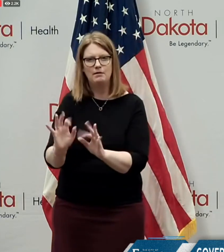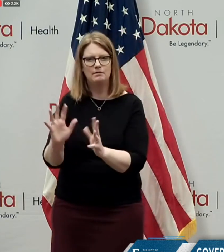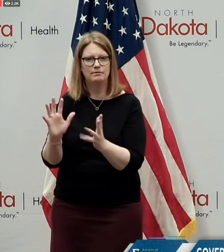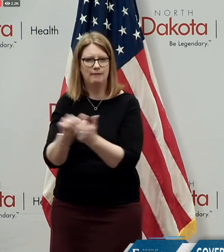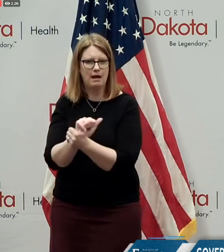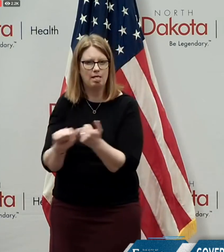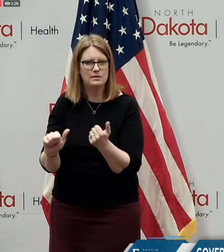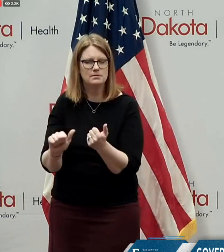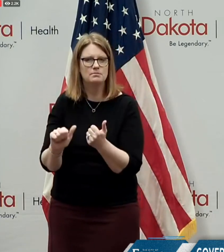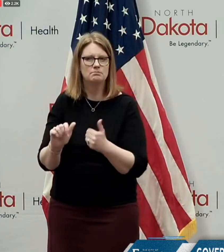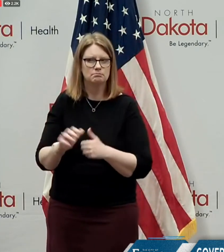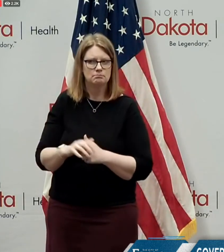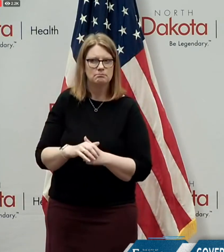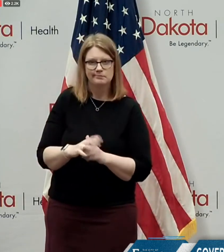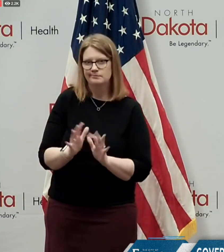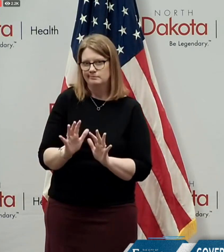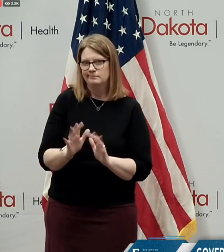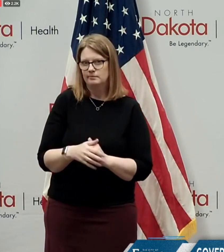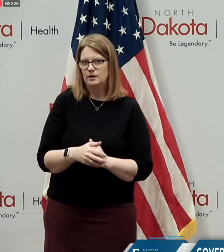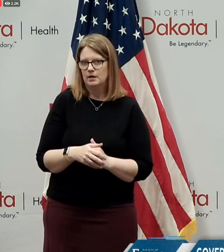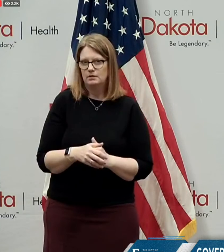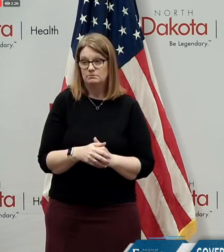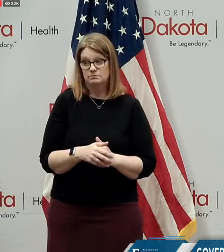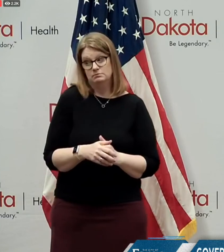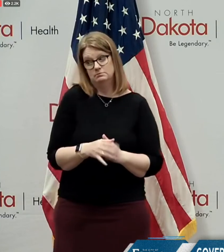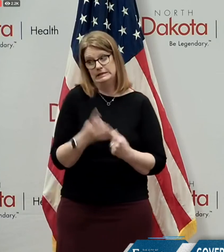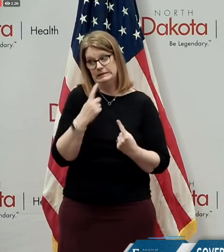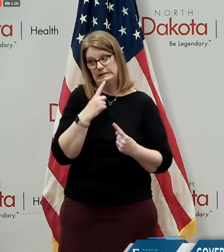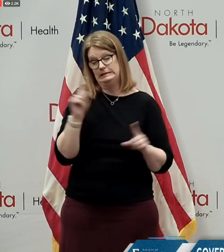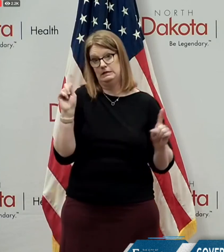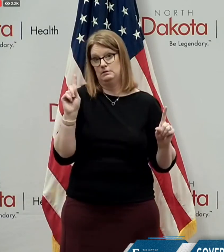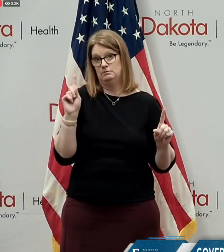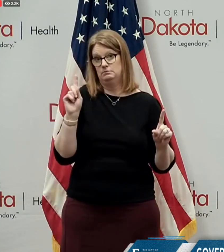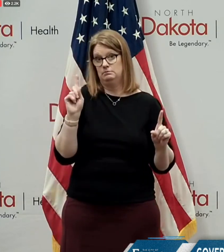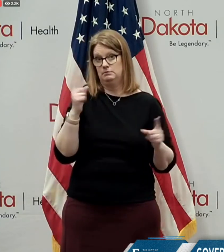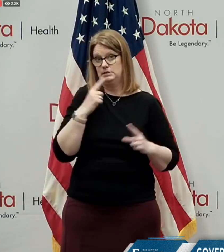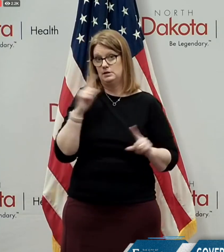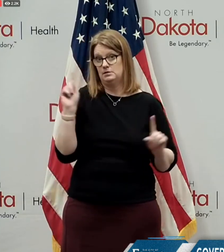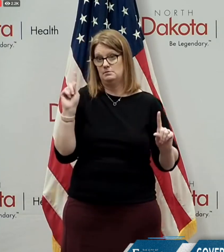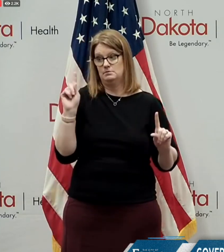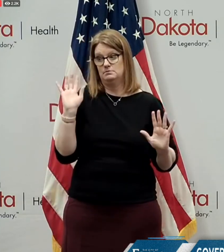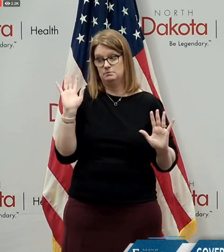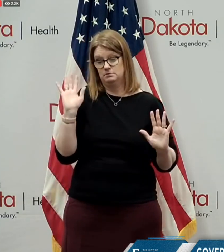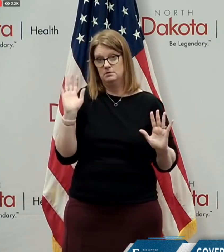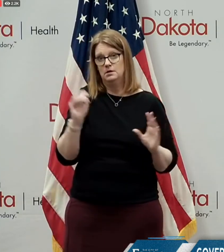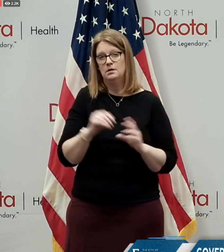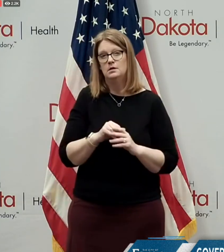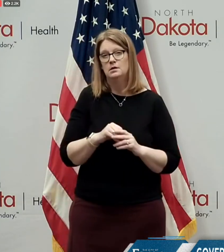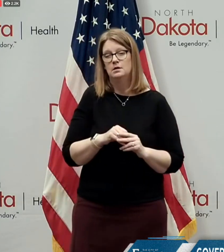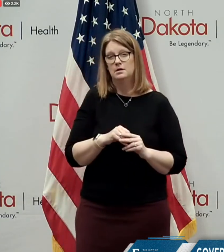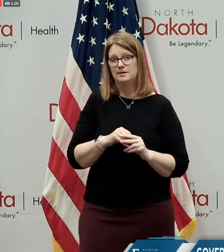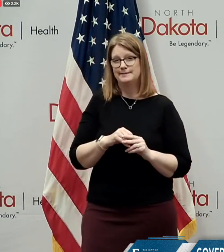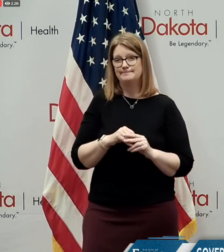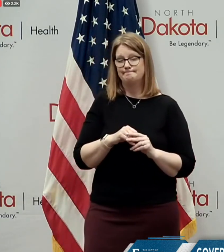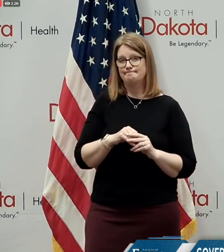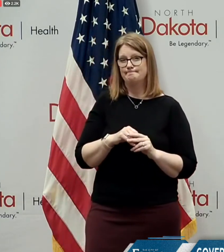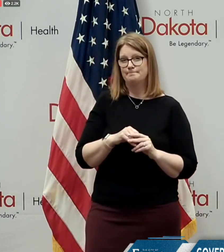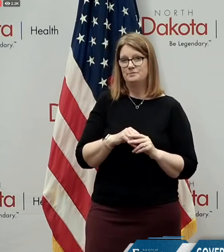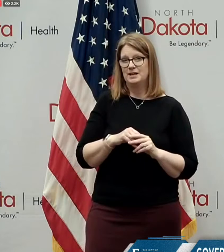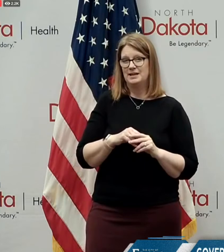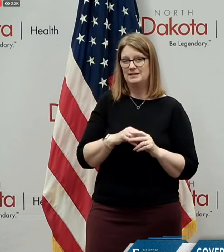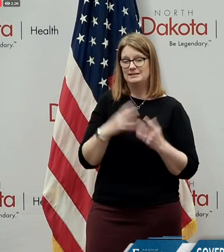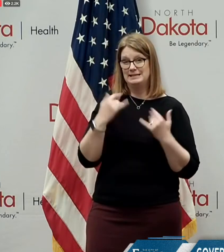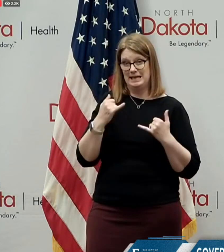and I would say that great success. Now, hopefully, people will understand as people